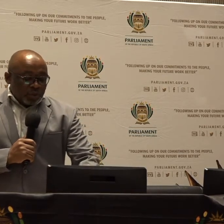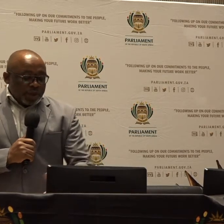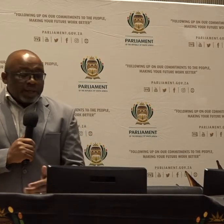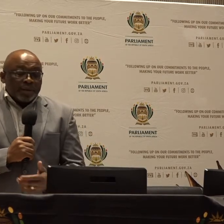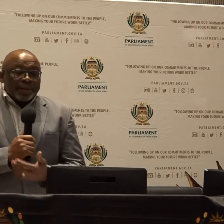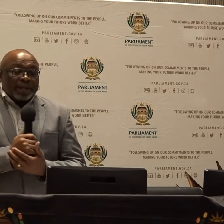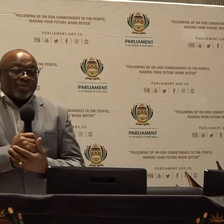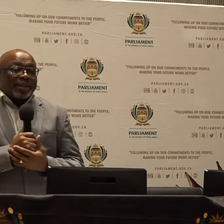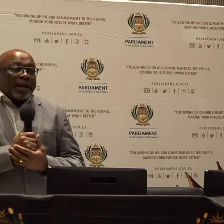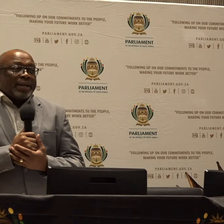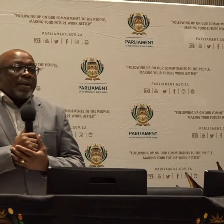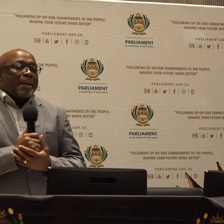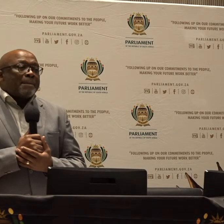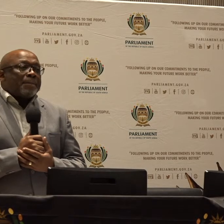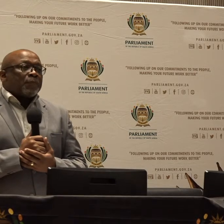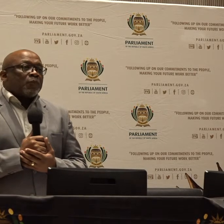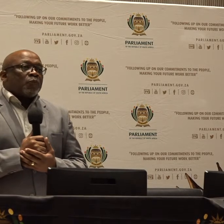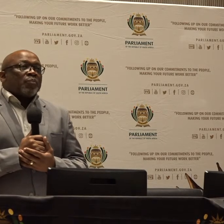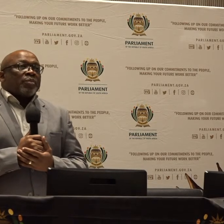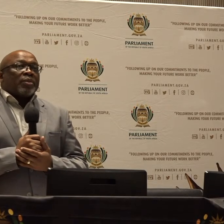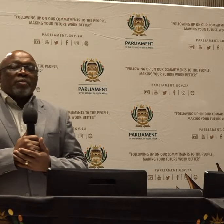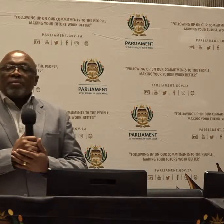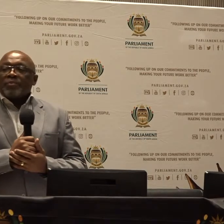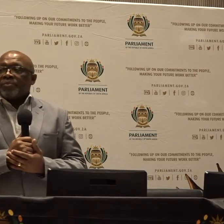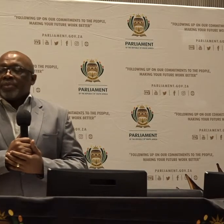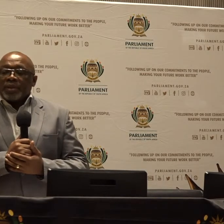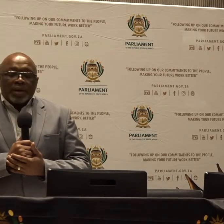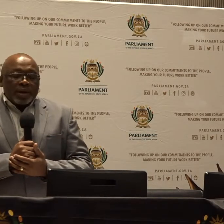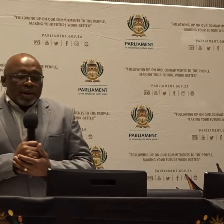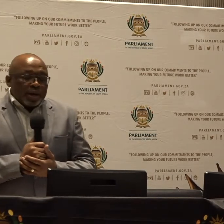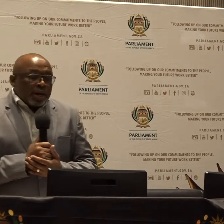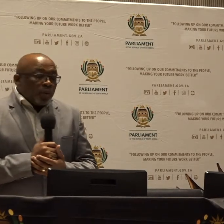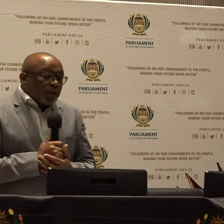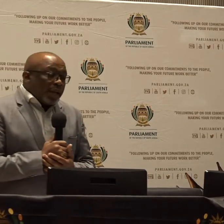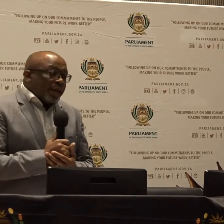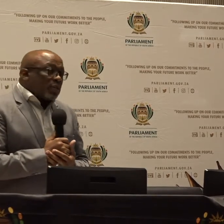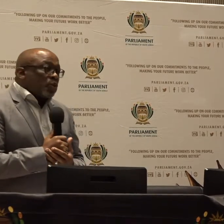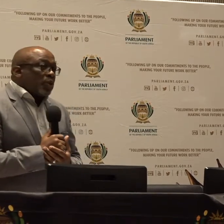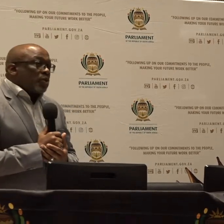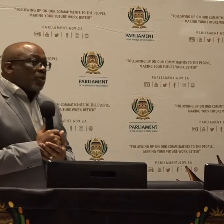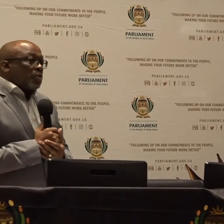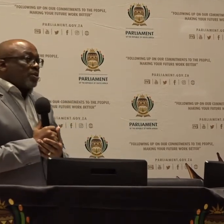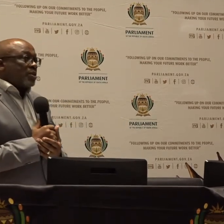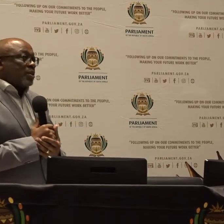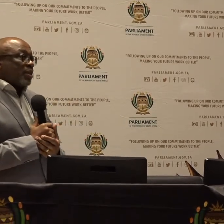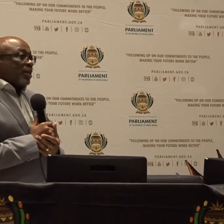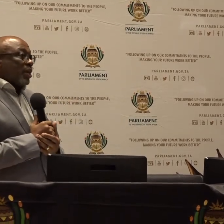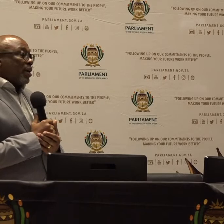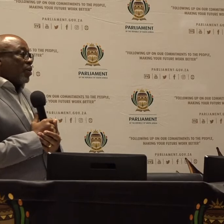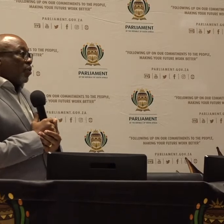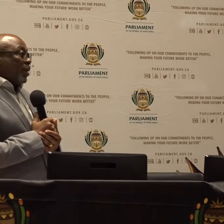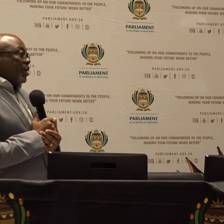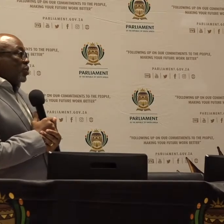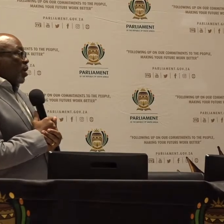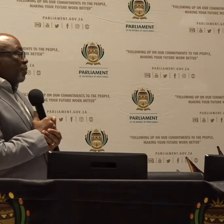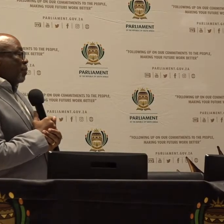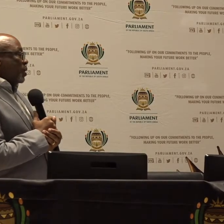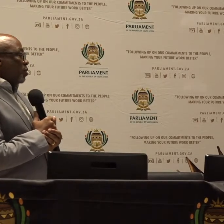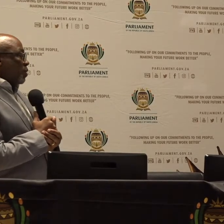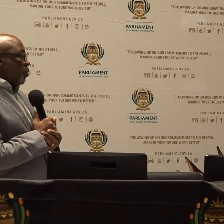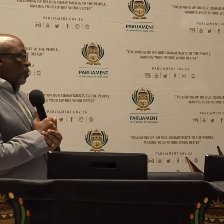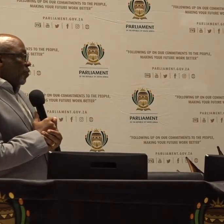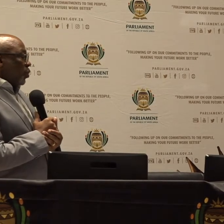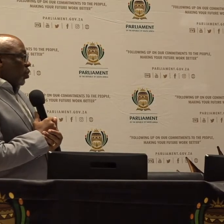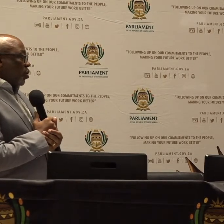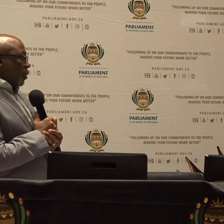the welcoming has been done I would like to introduce the colleagues who